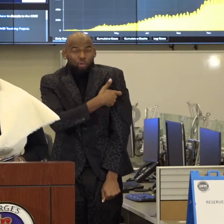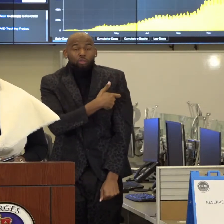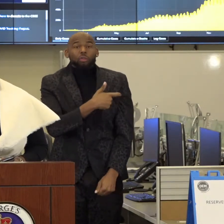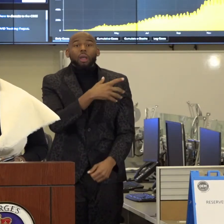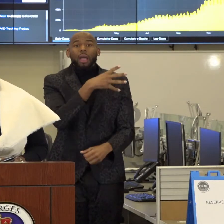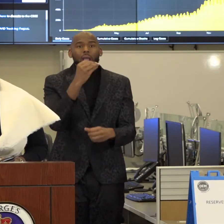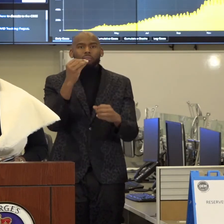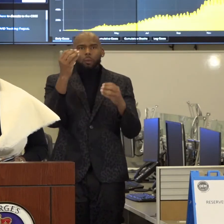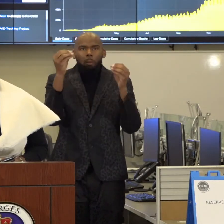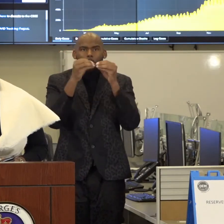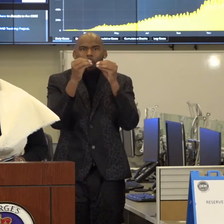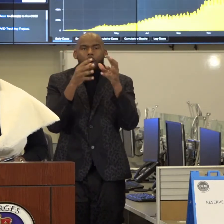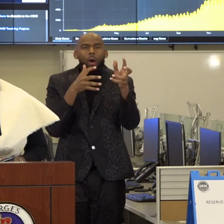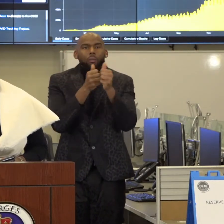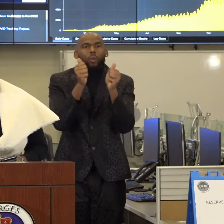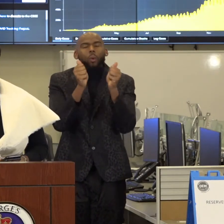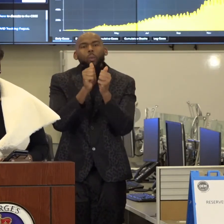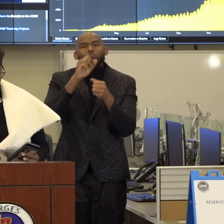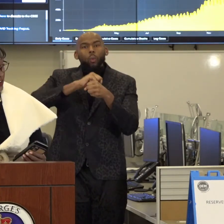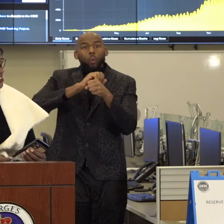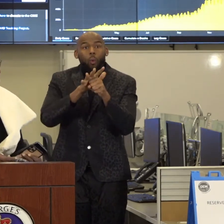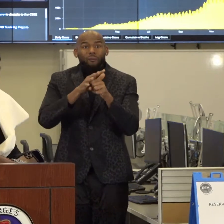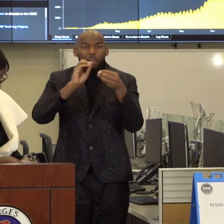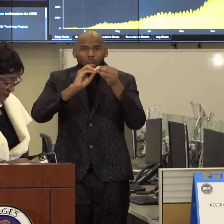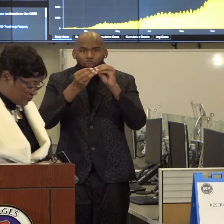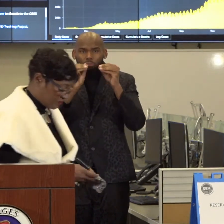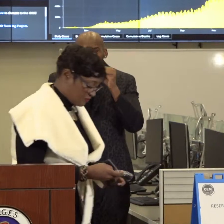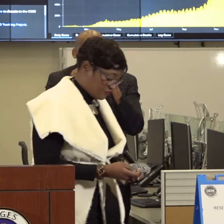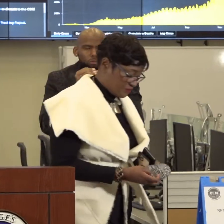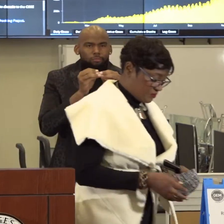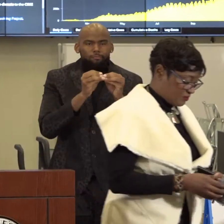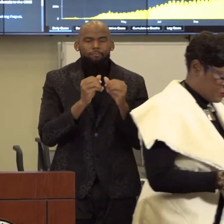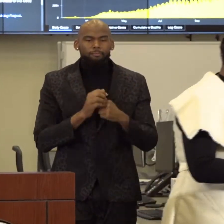COVID numbers and how we're doing with vaccine. County Executive.